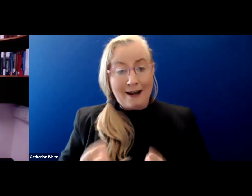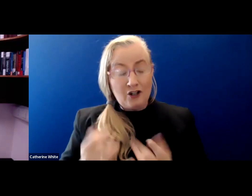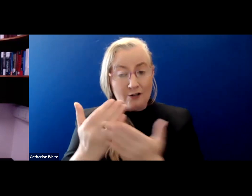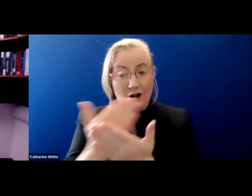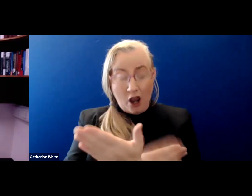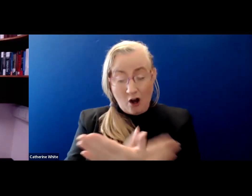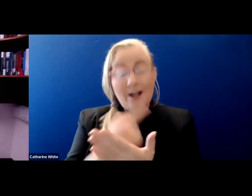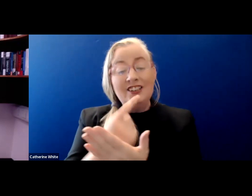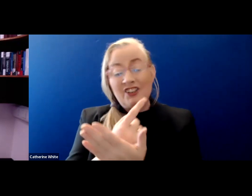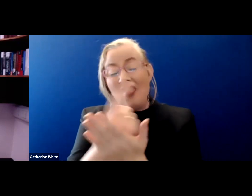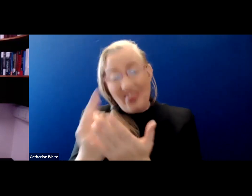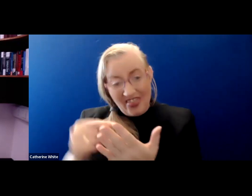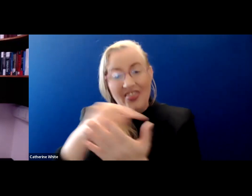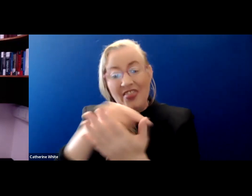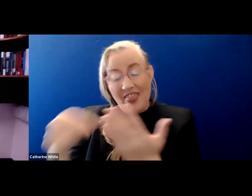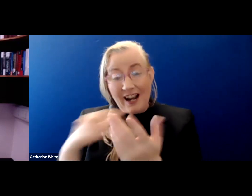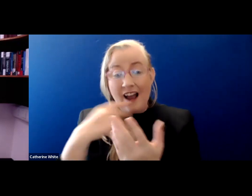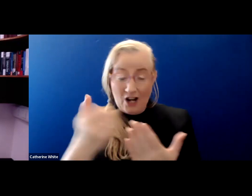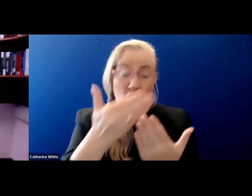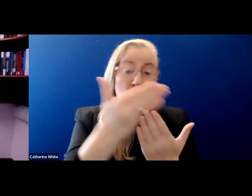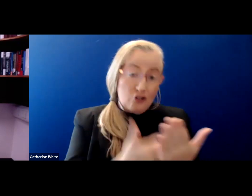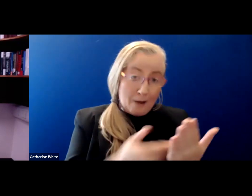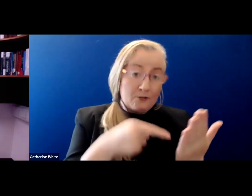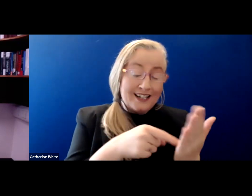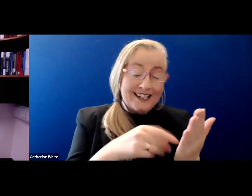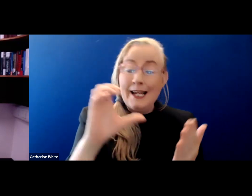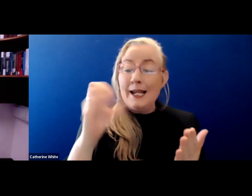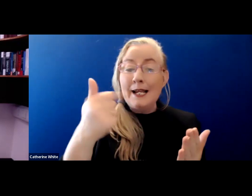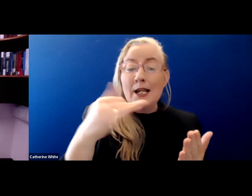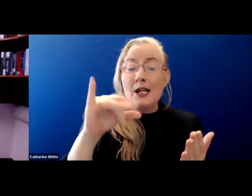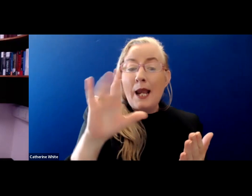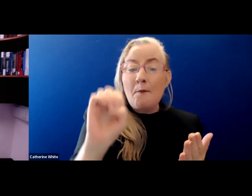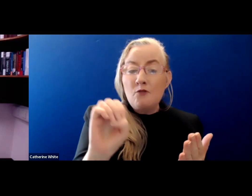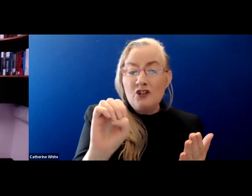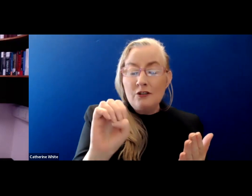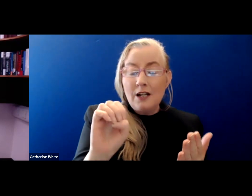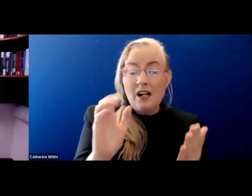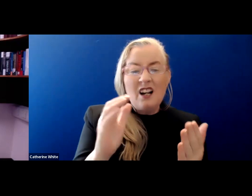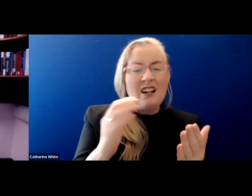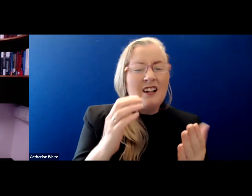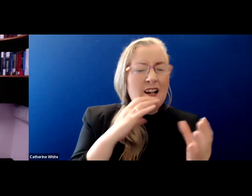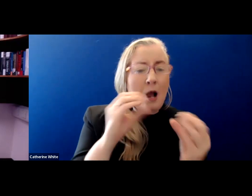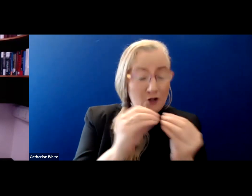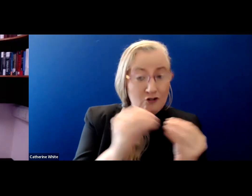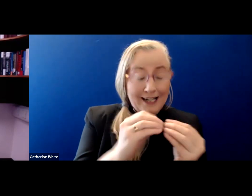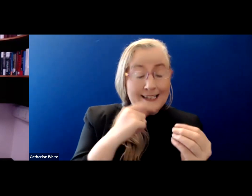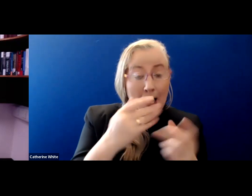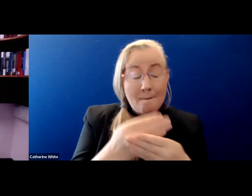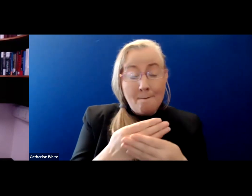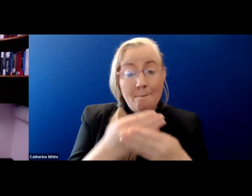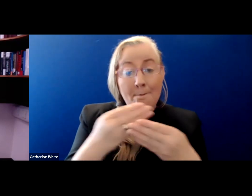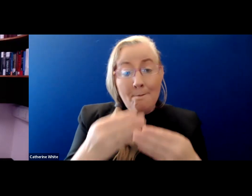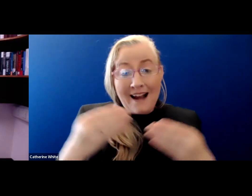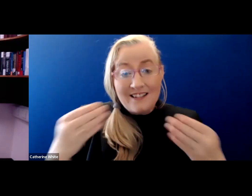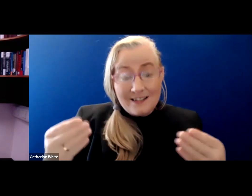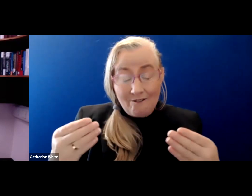And as Aaron notes in her chapter on this topic in the Cambridge Commentary on the Crime of Aggression, there is a potentially massive universe